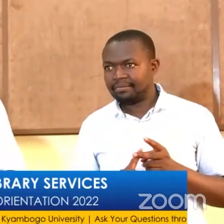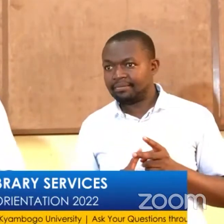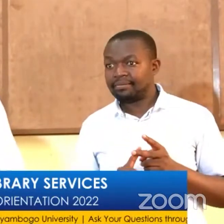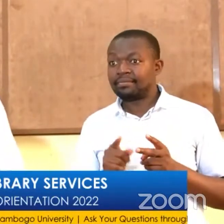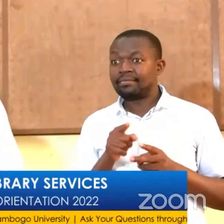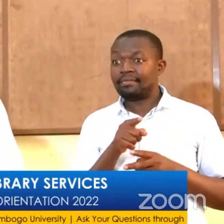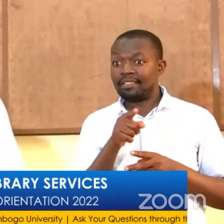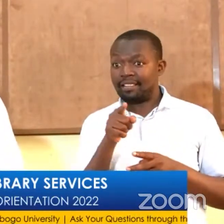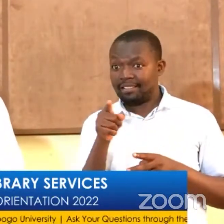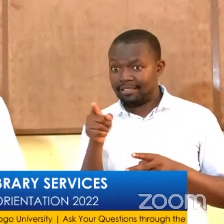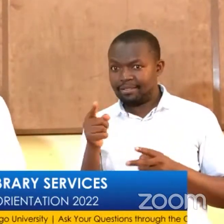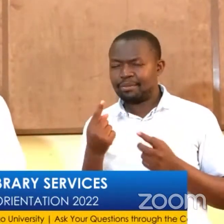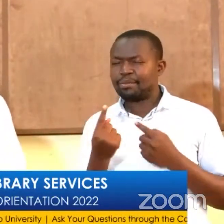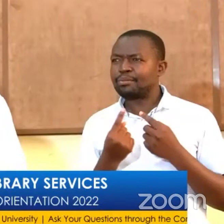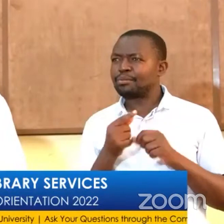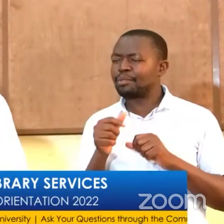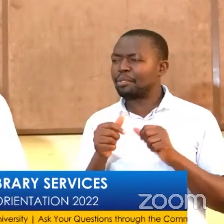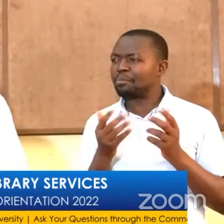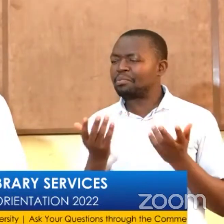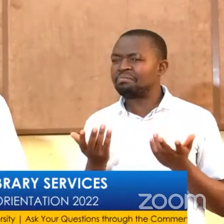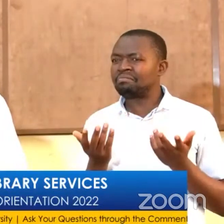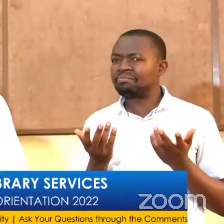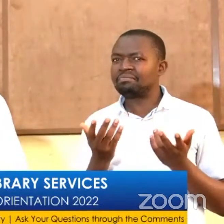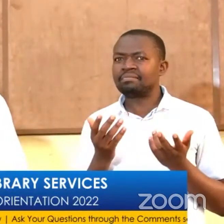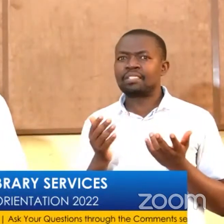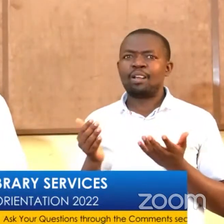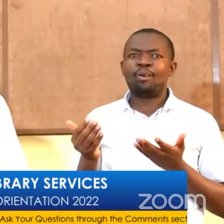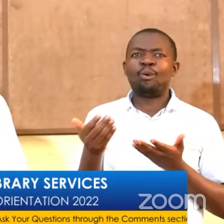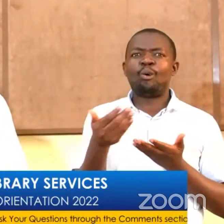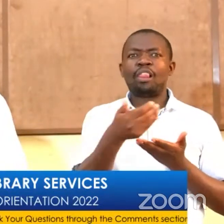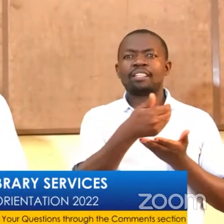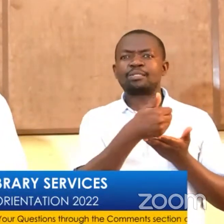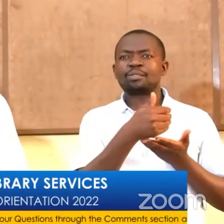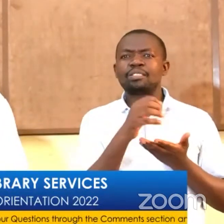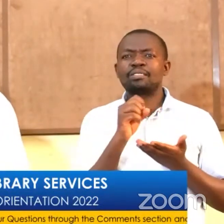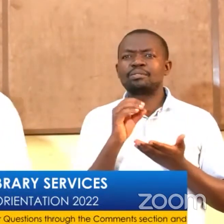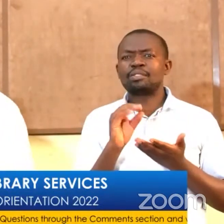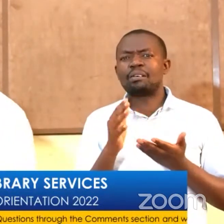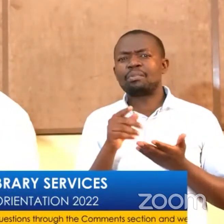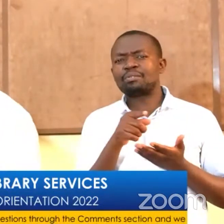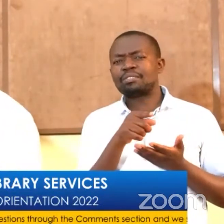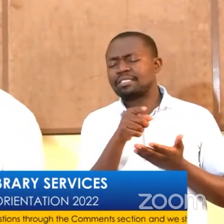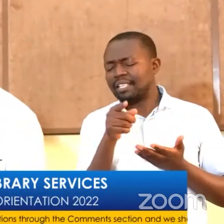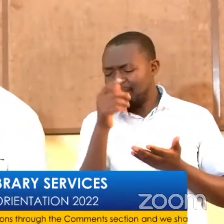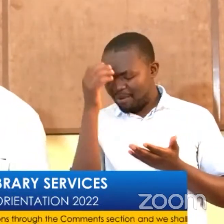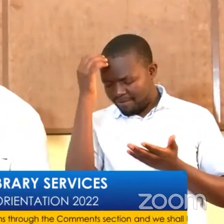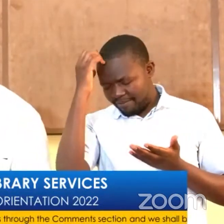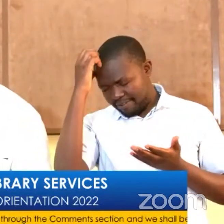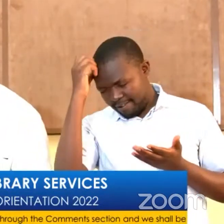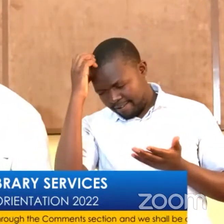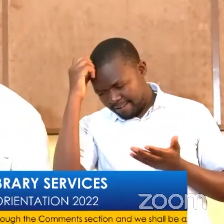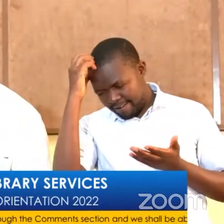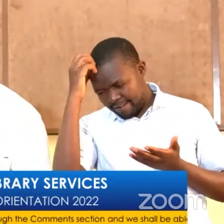You have talked about collection. What about that of